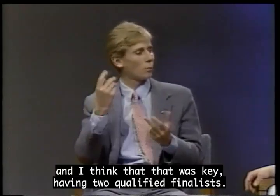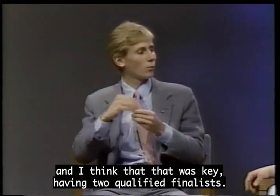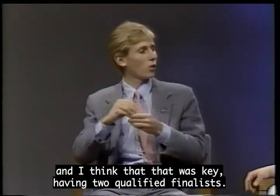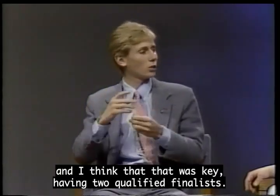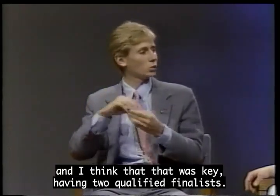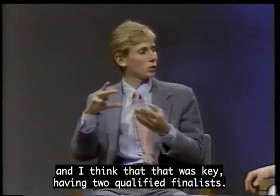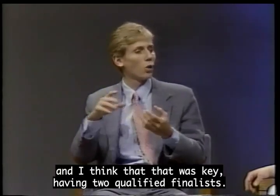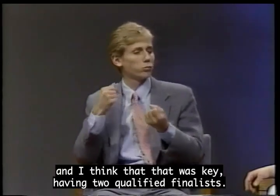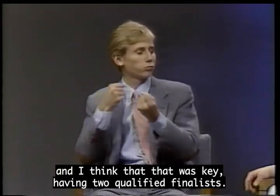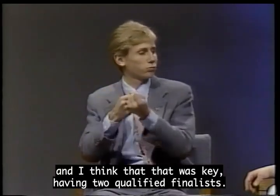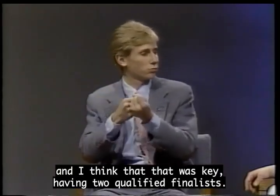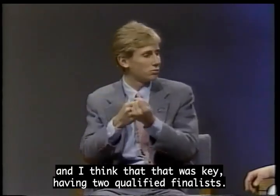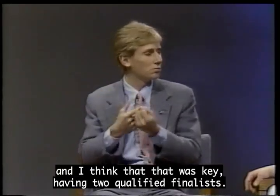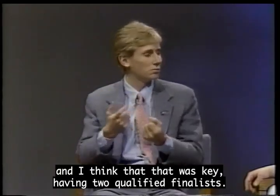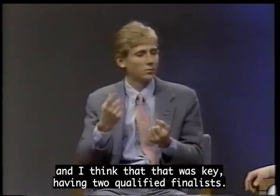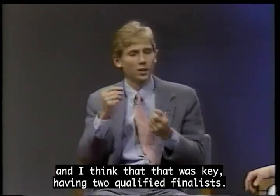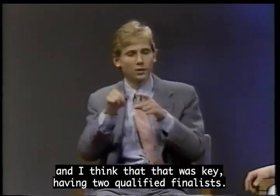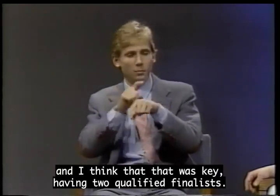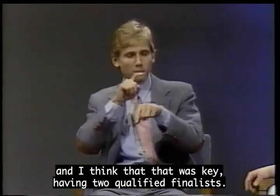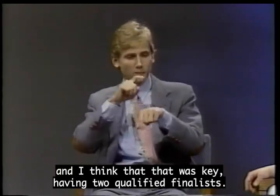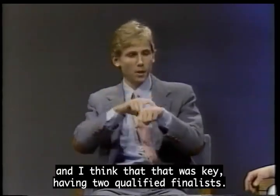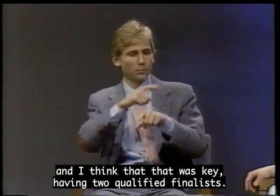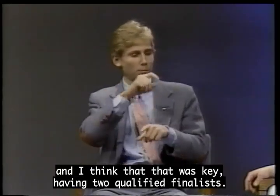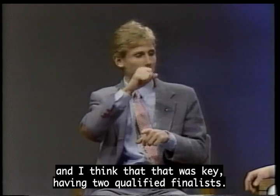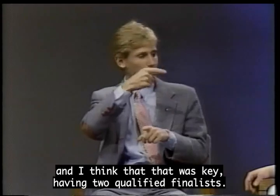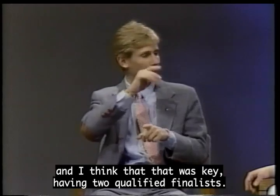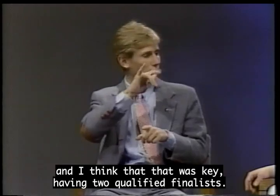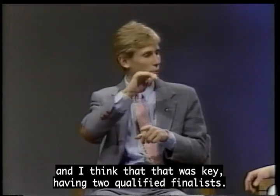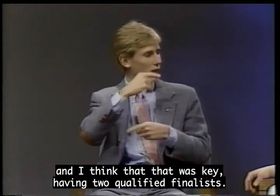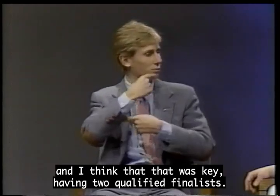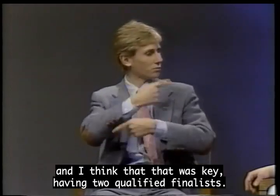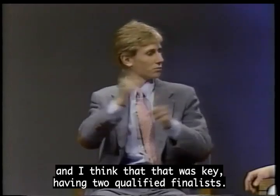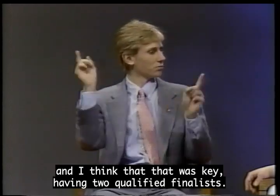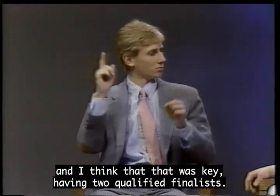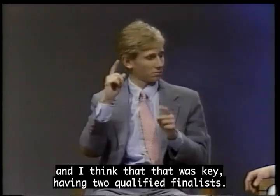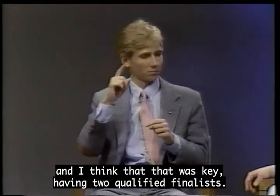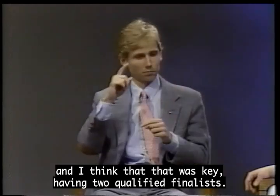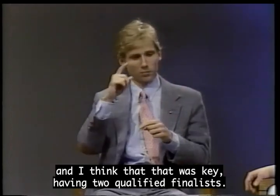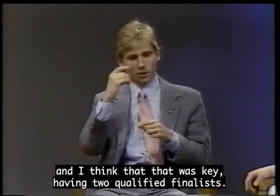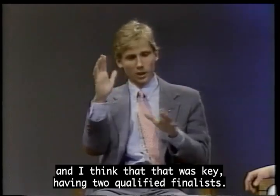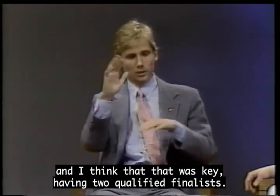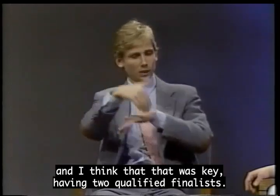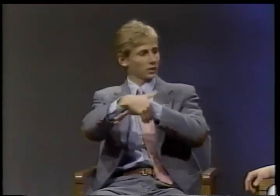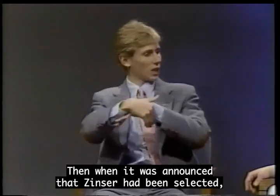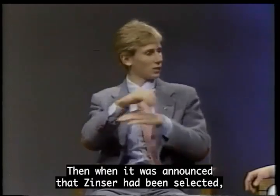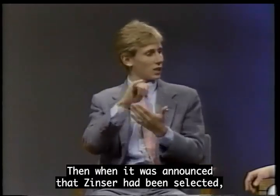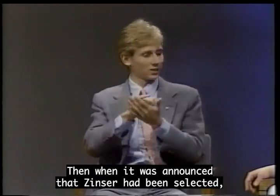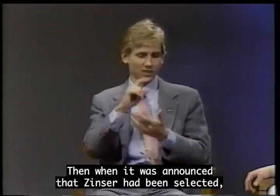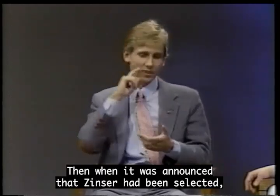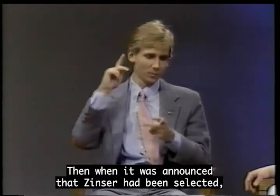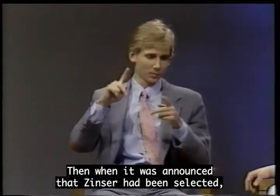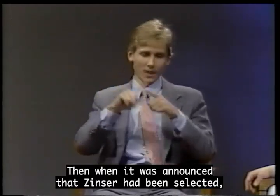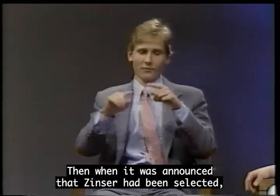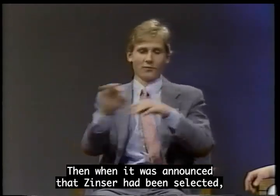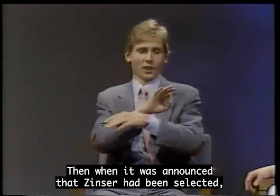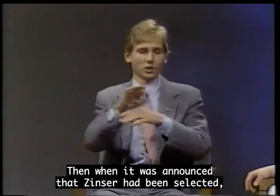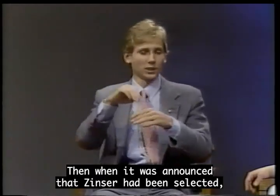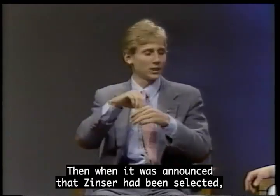And I think that was key, having two qualified finalists. Then when it was announced that Zinser had been